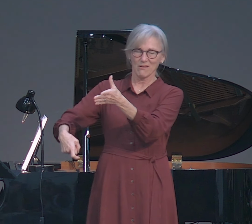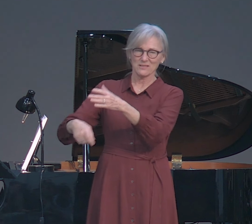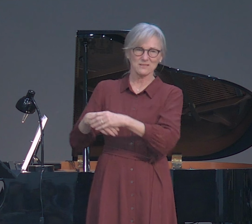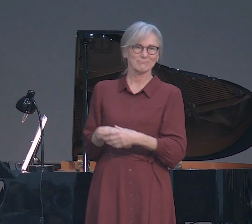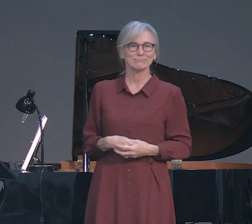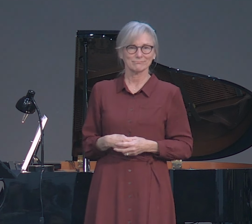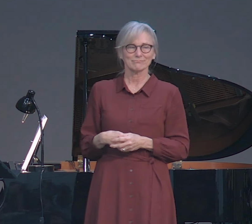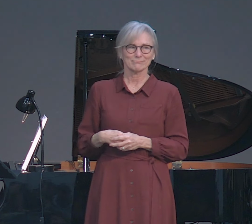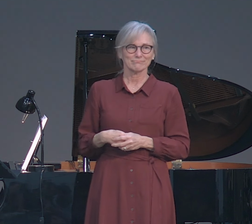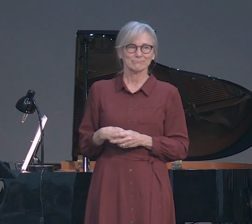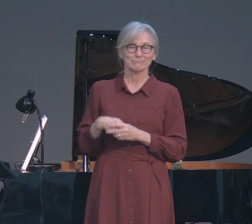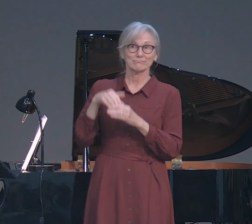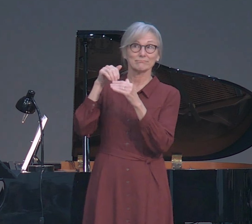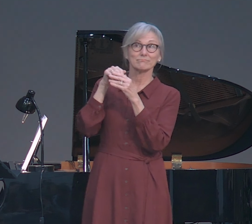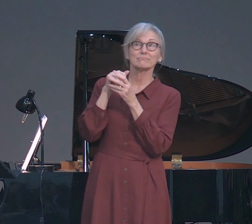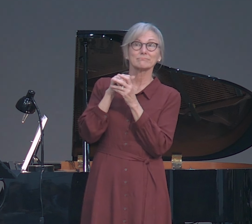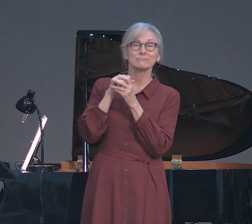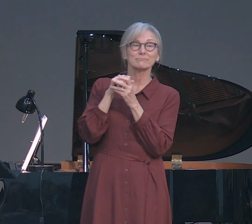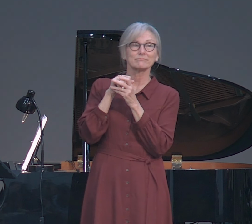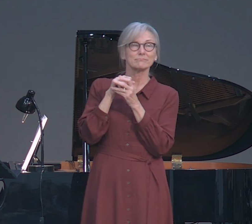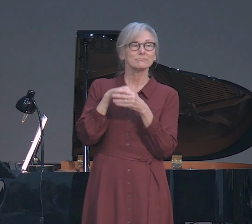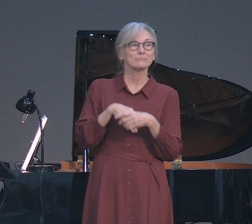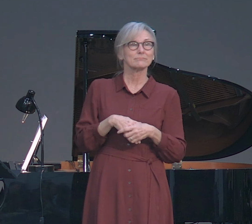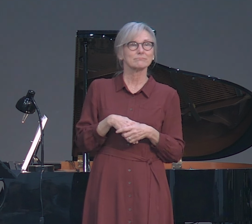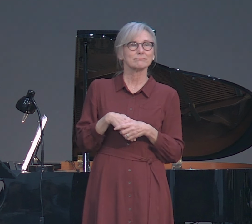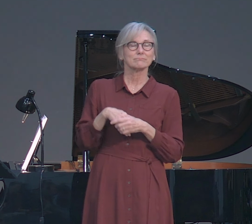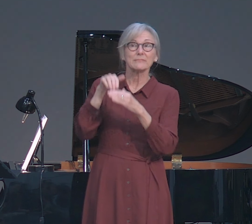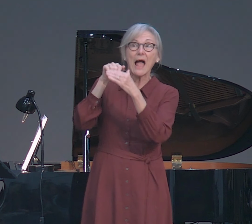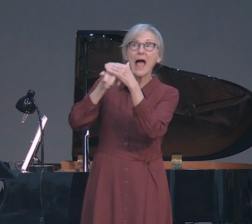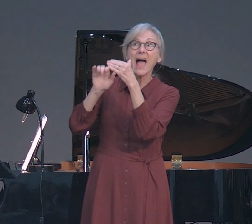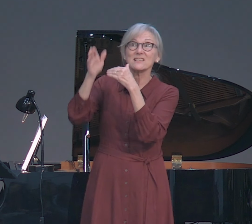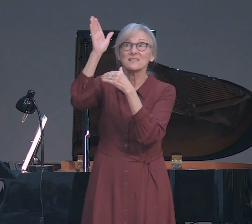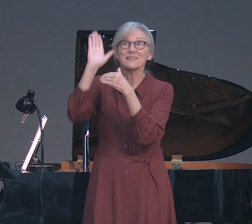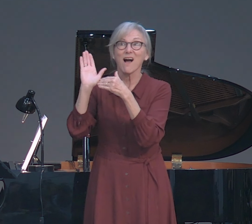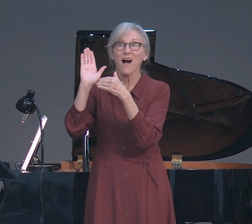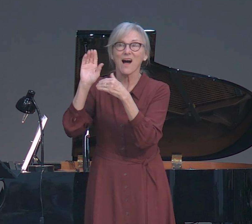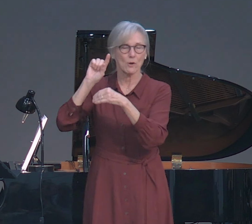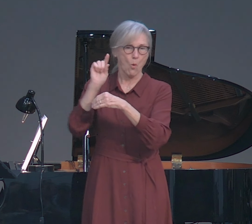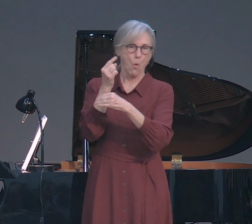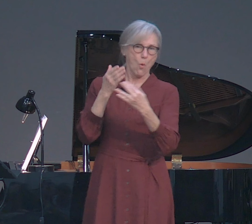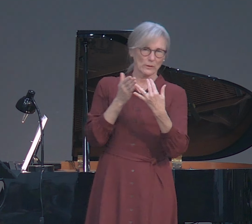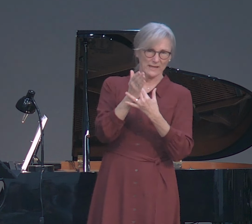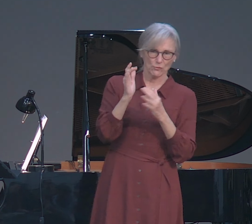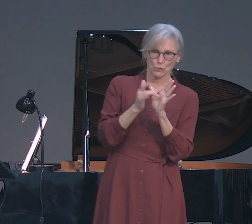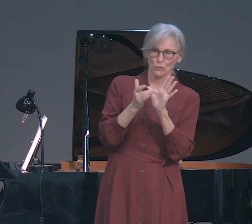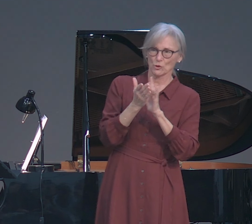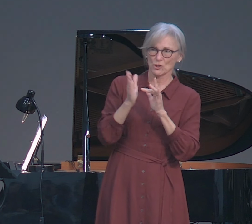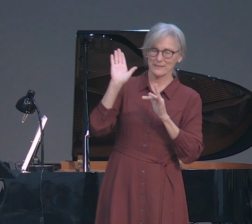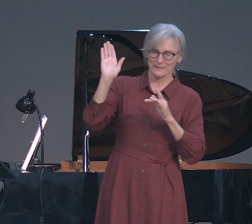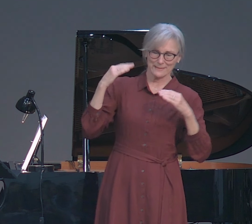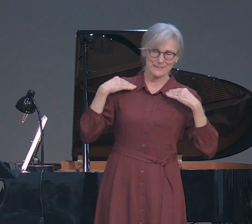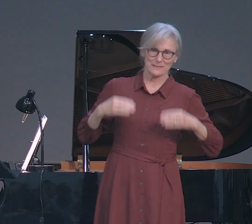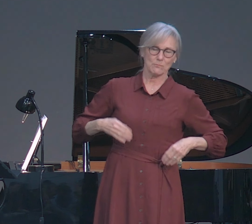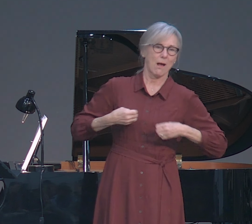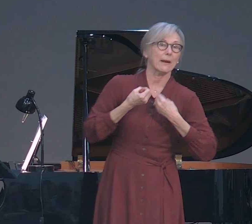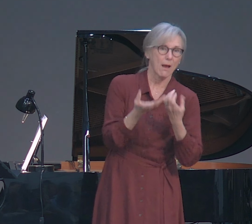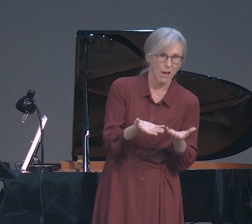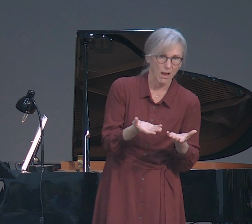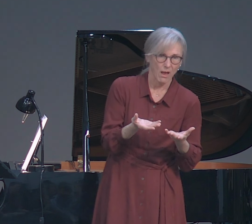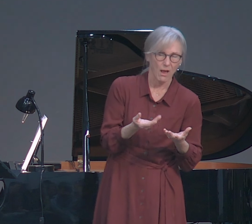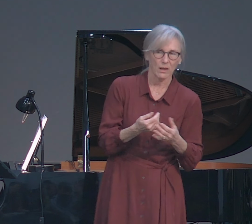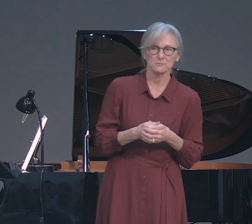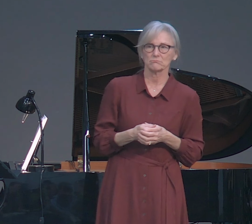We don't get access to God without Jesus' body being broken on our account. We don't get